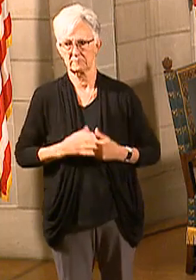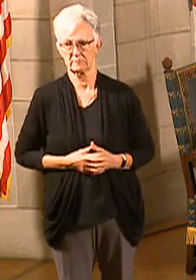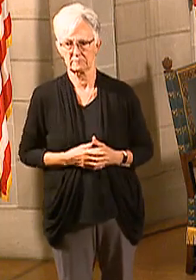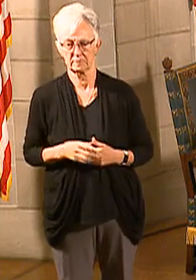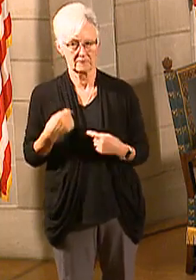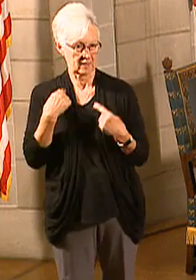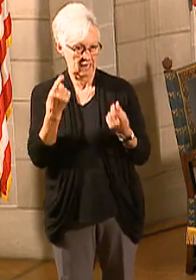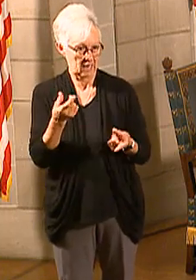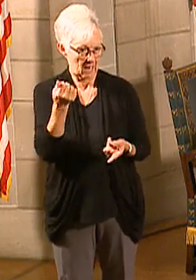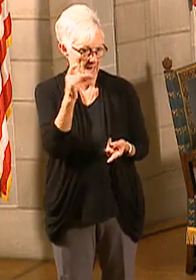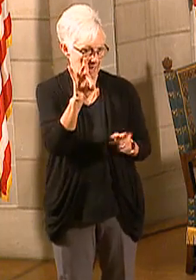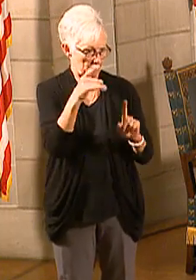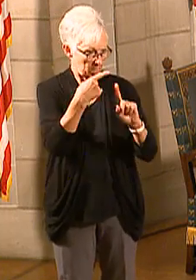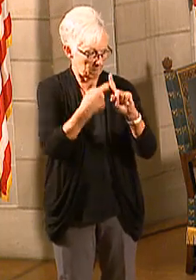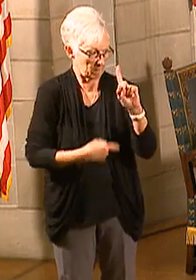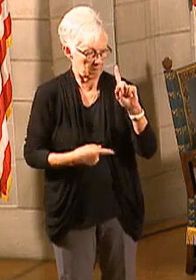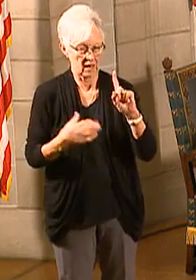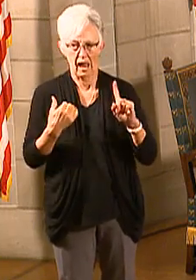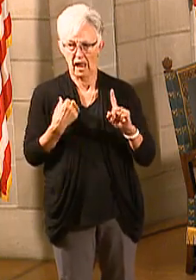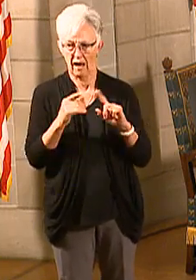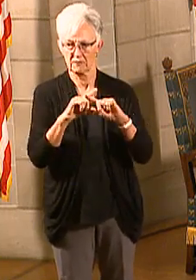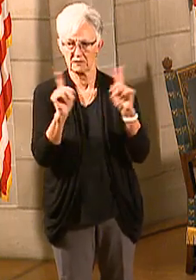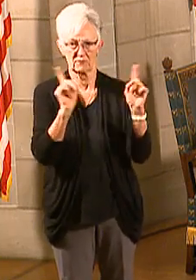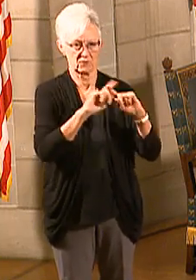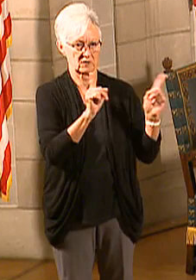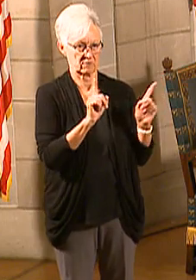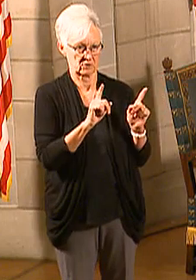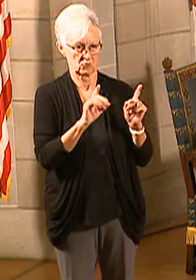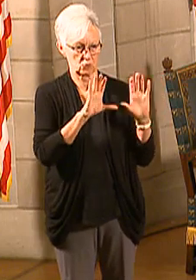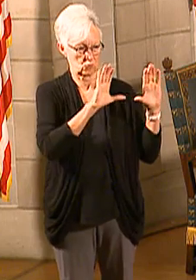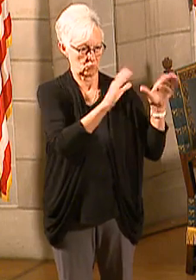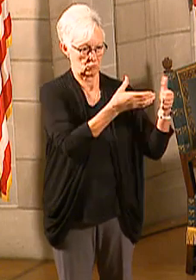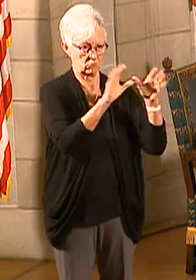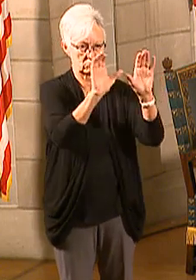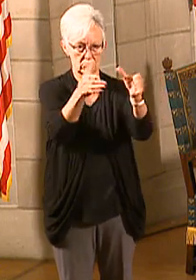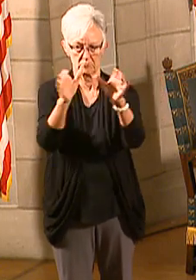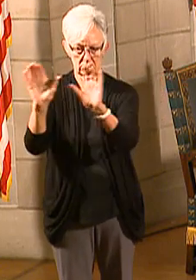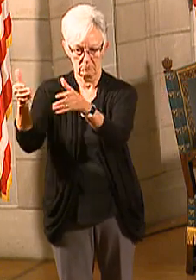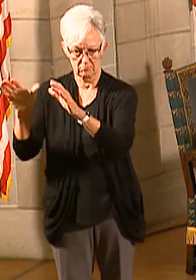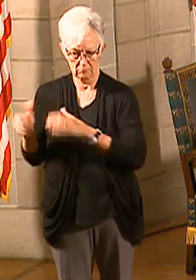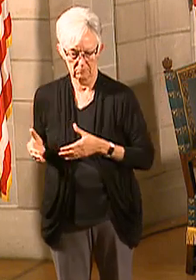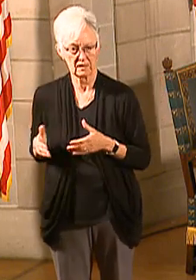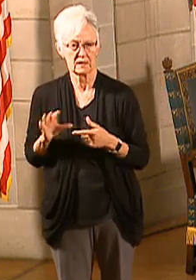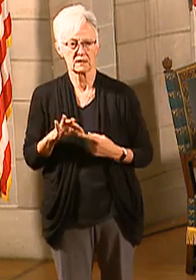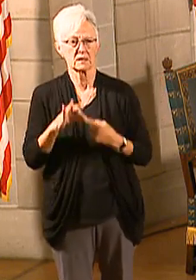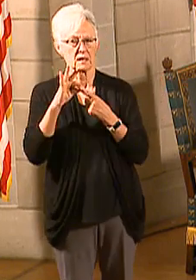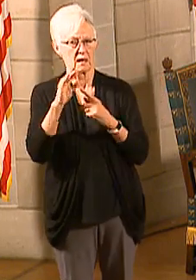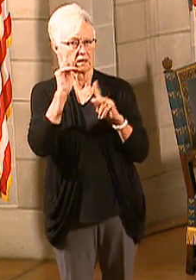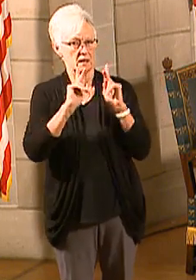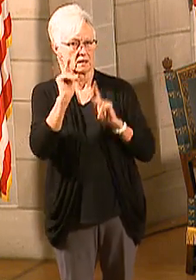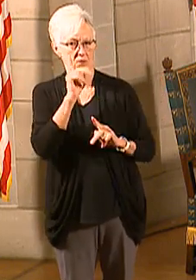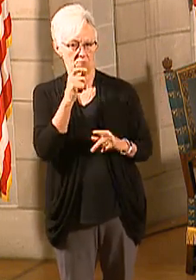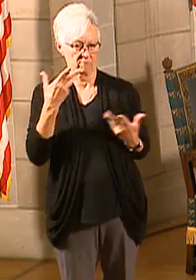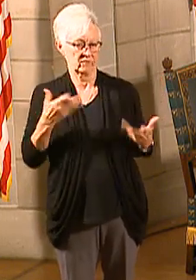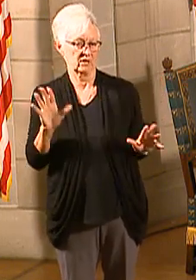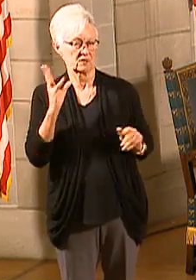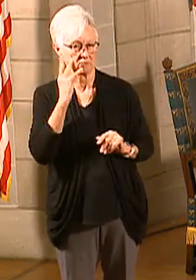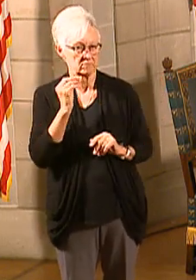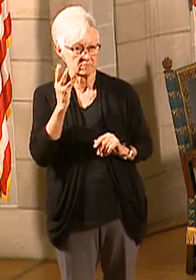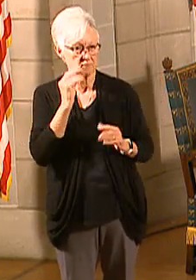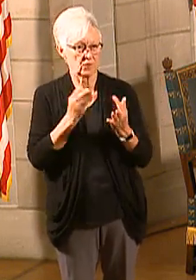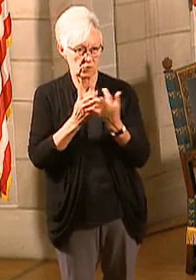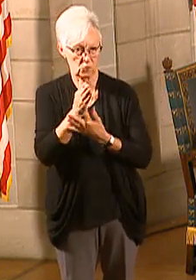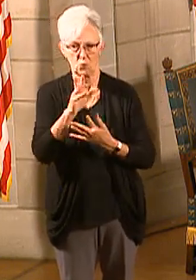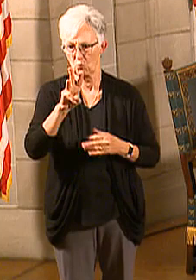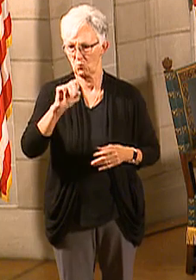together a coalition of multiple stakeholders and partners, including persons with lived experience, to really focus on Nebraska's